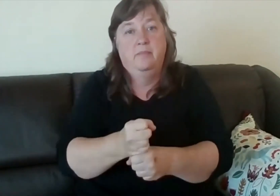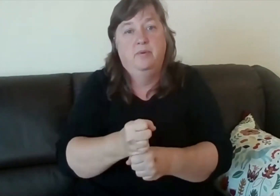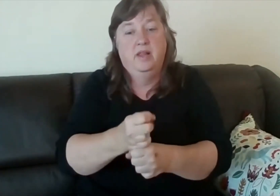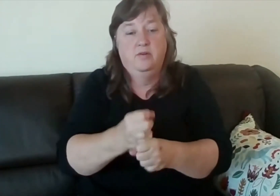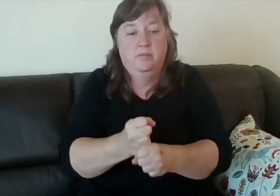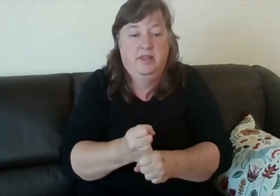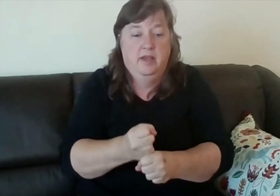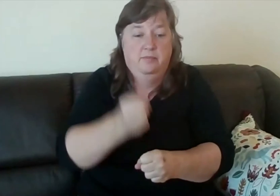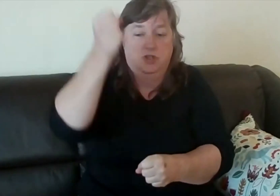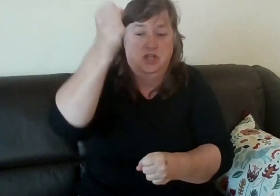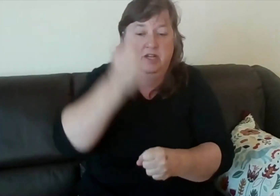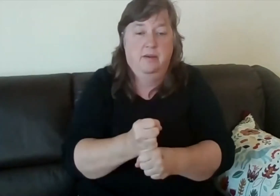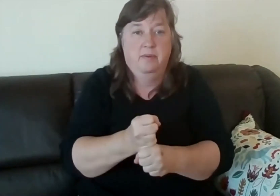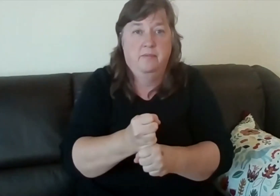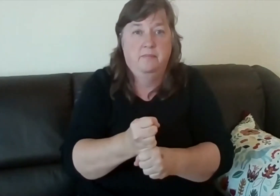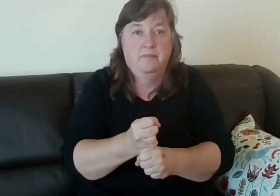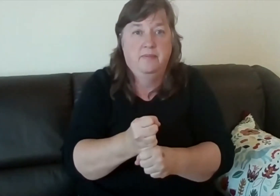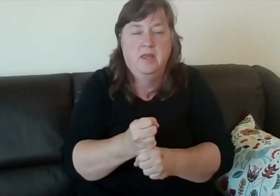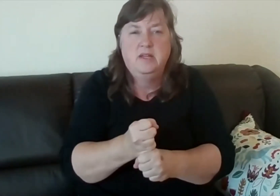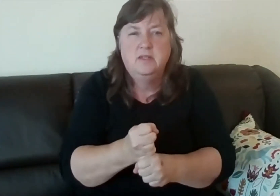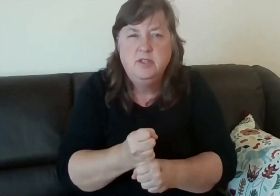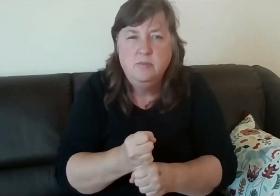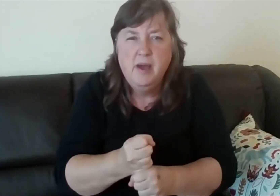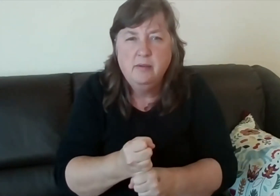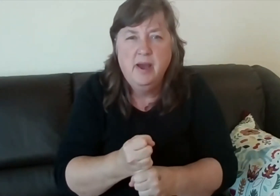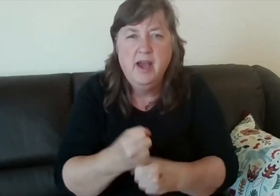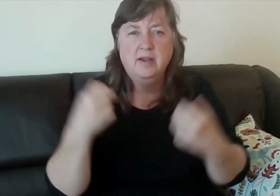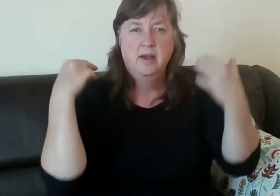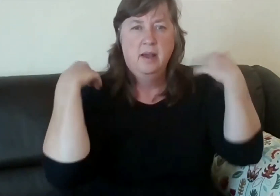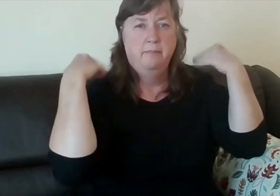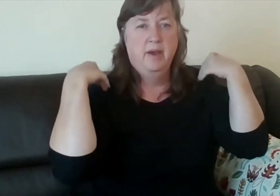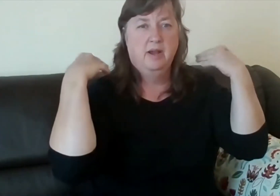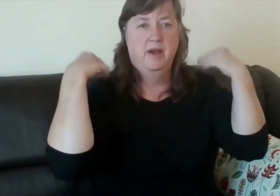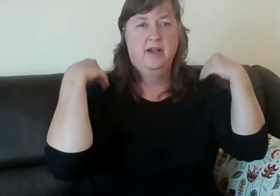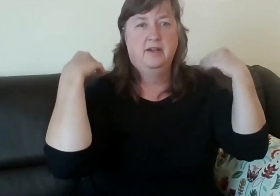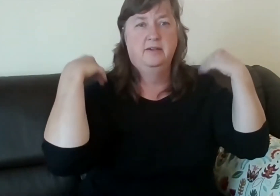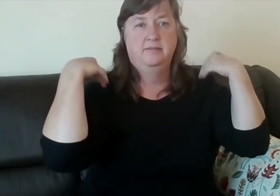Umbrella would be like pushing it up. Did we do backpack? Backpack.